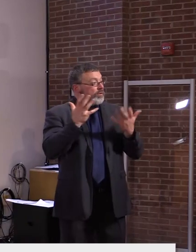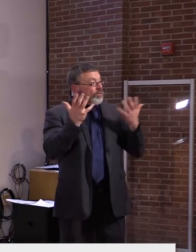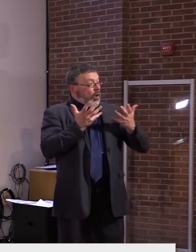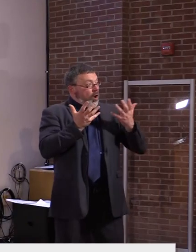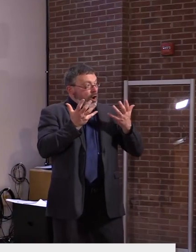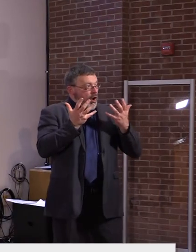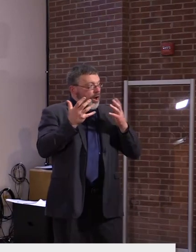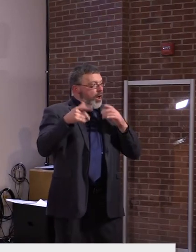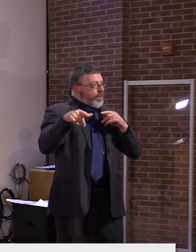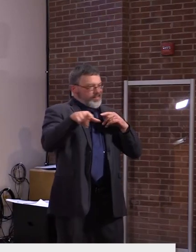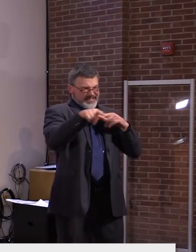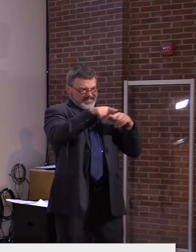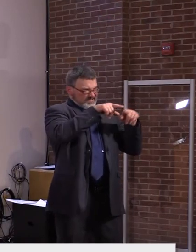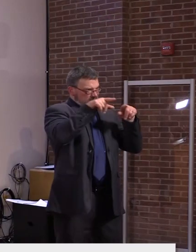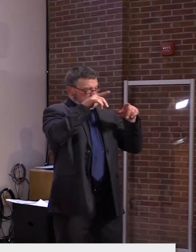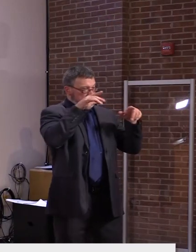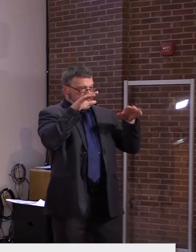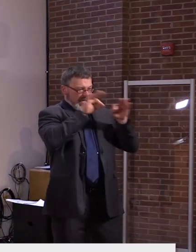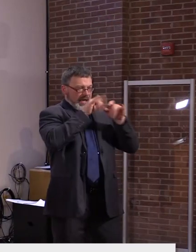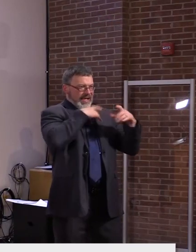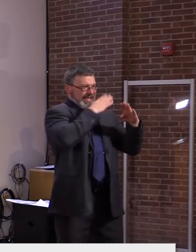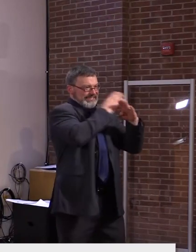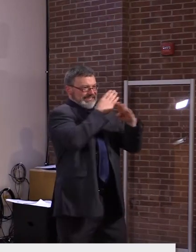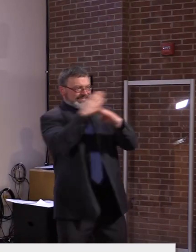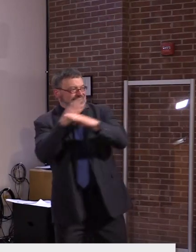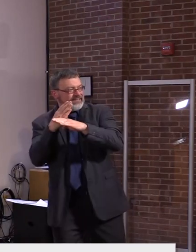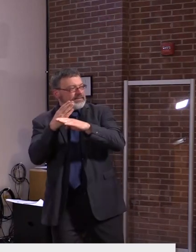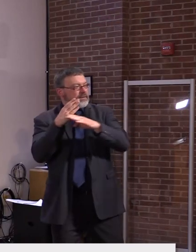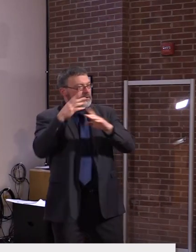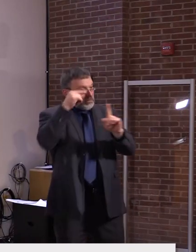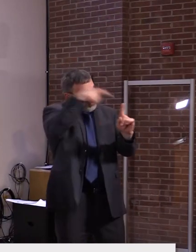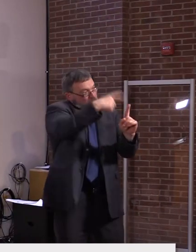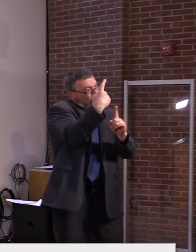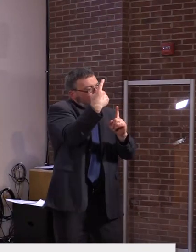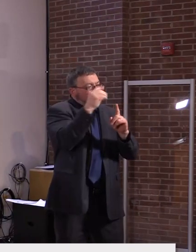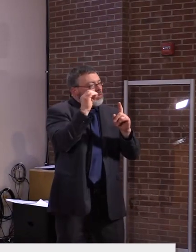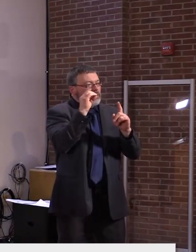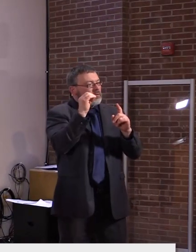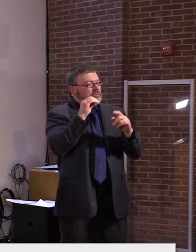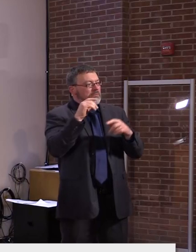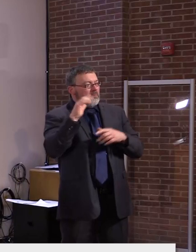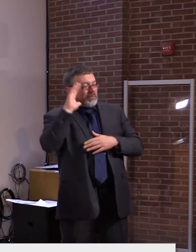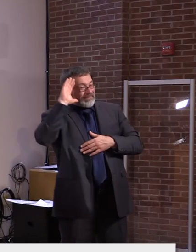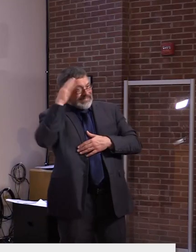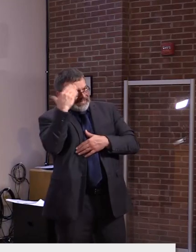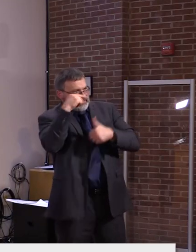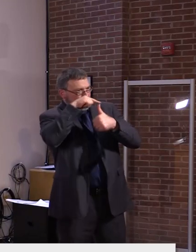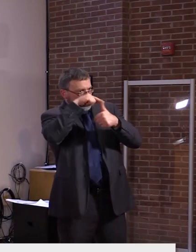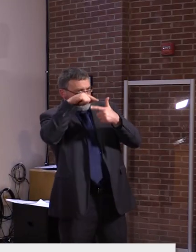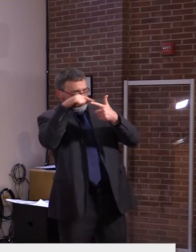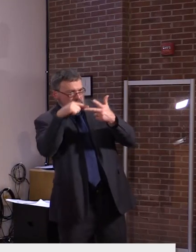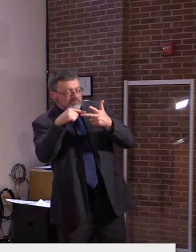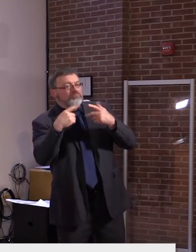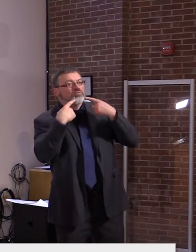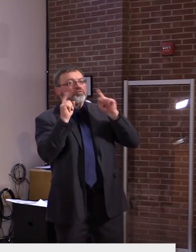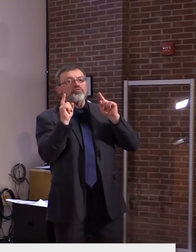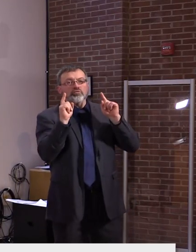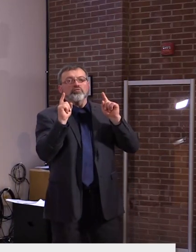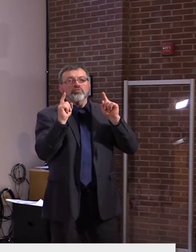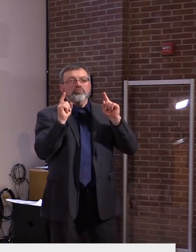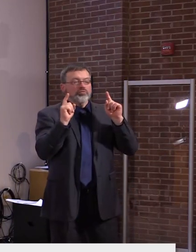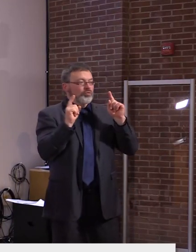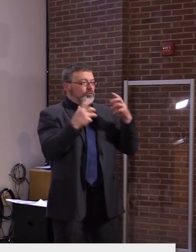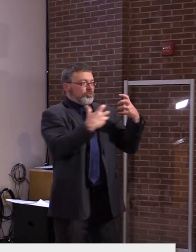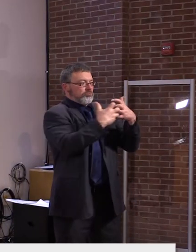this virus specifically, but there's one that has had some efficacy. But again, I want to overstress